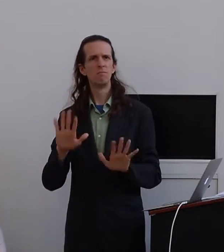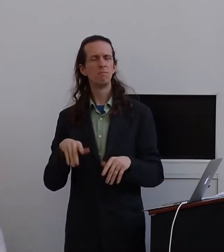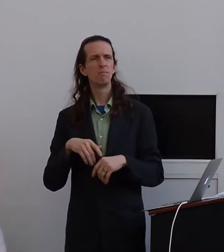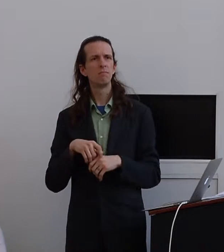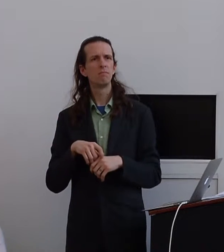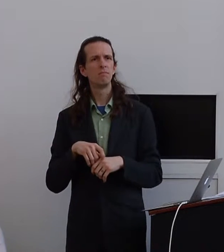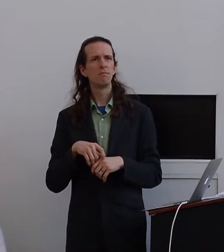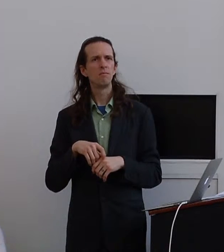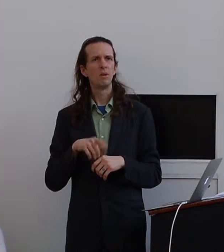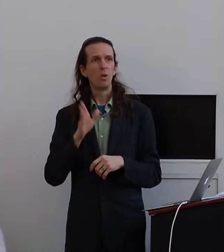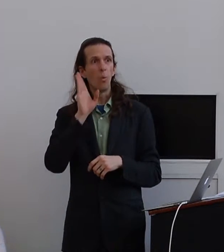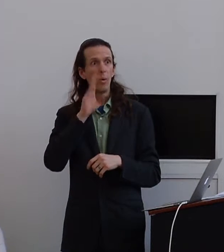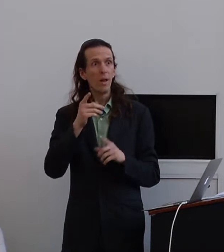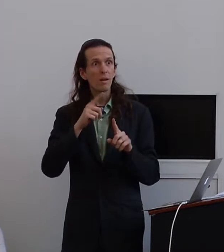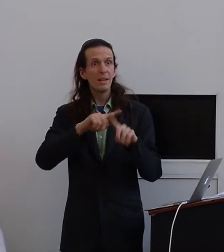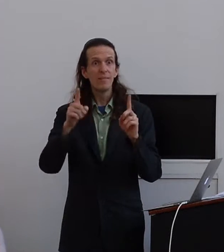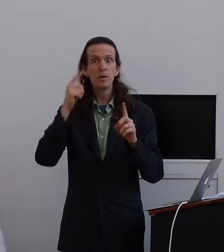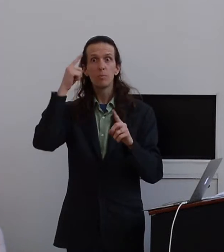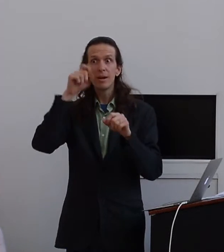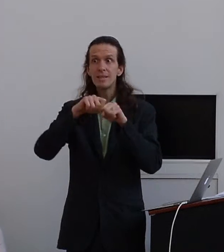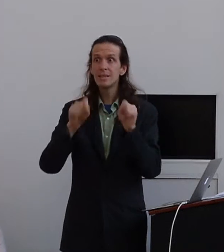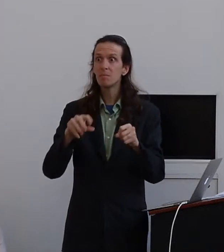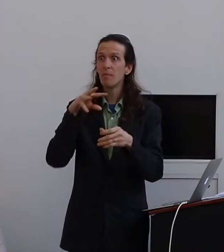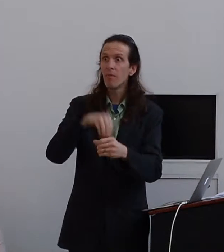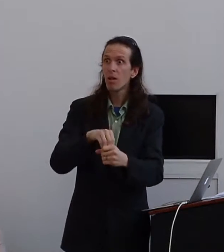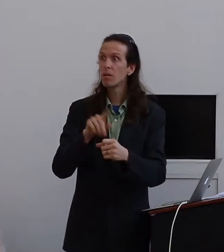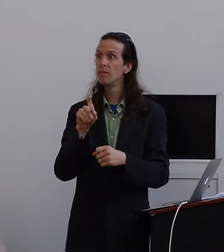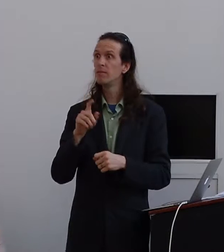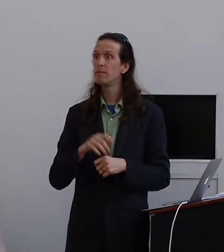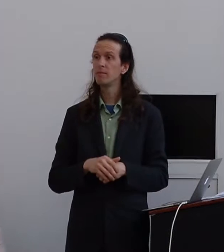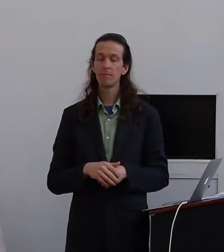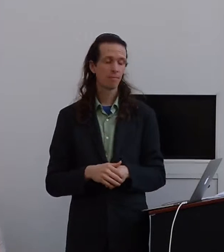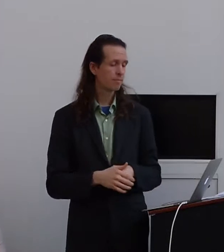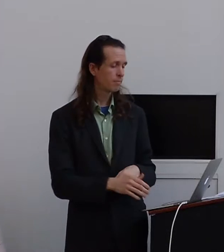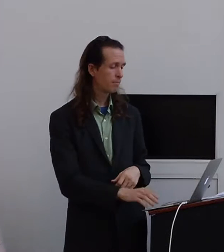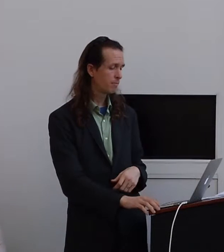whether signed or spoken, and what areas of the brain might be involved in that.